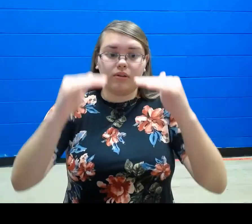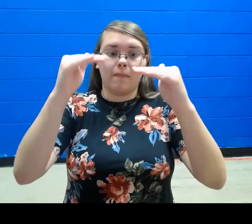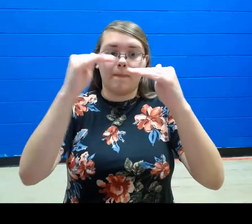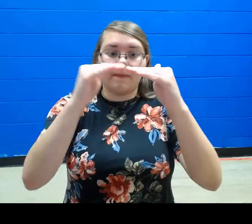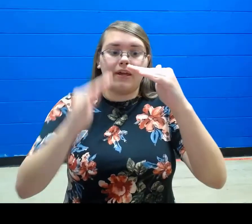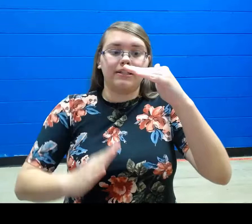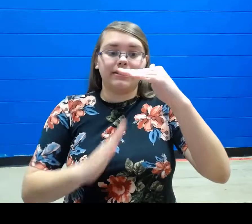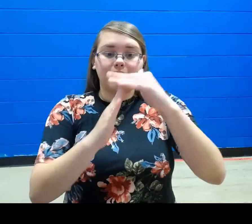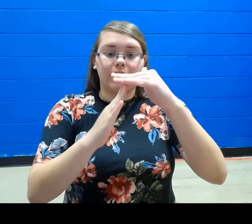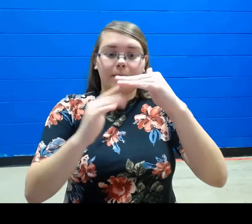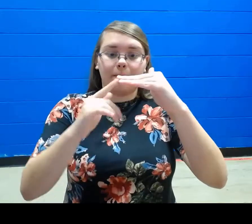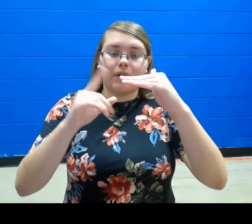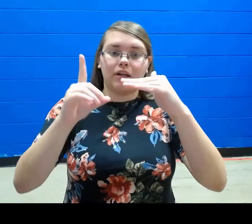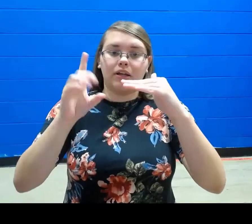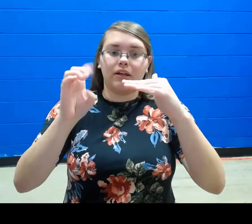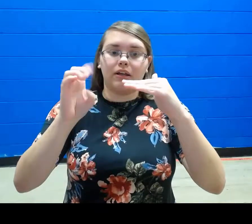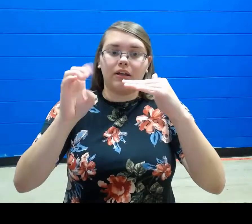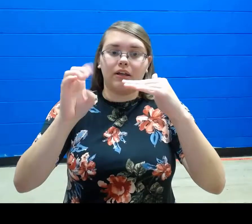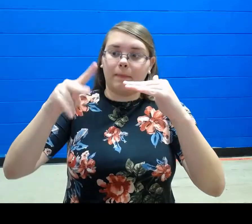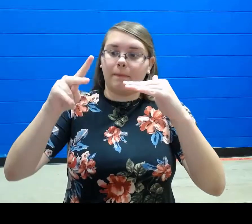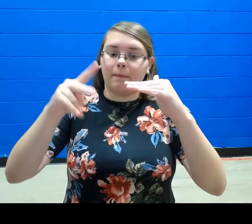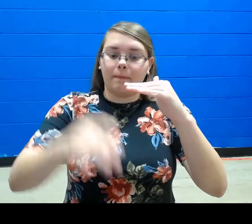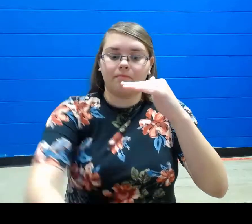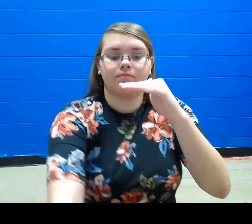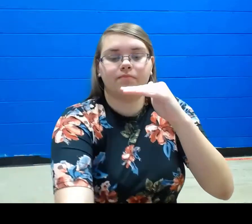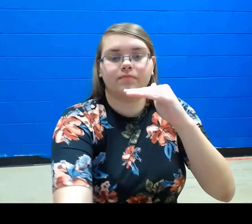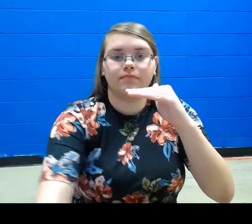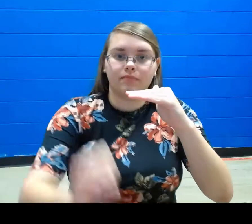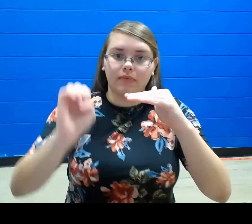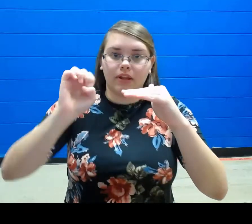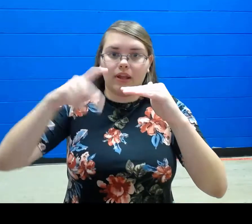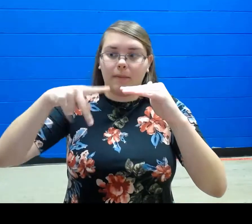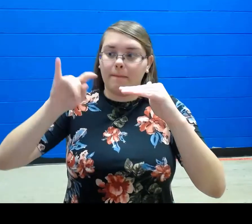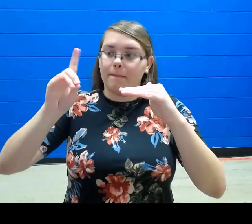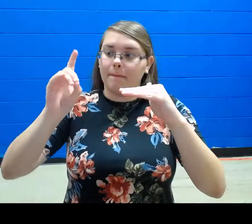and more. Every time a needle penetrates, it